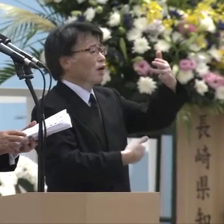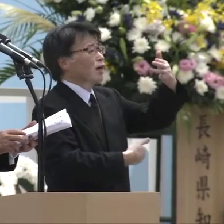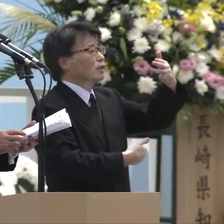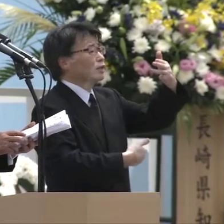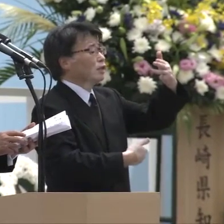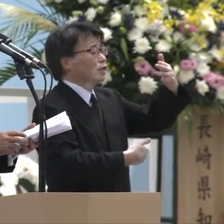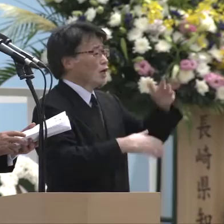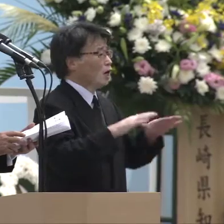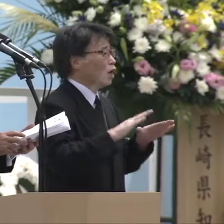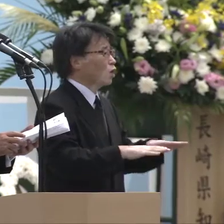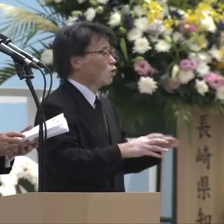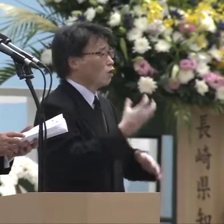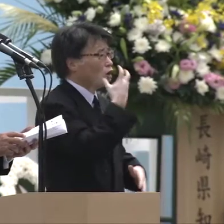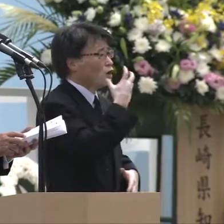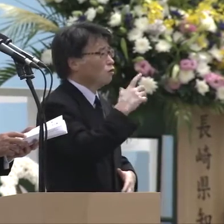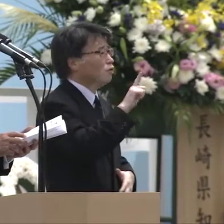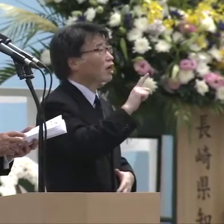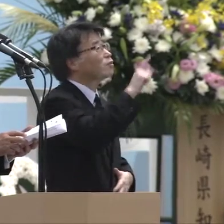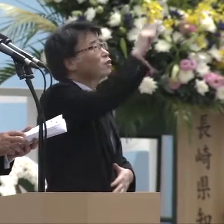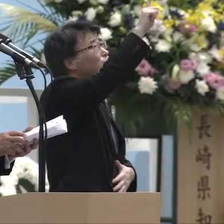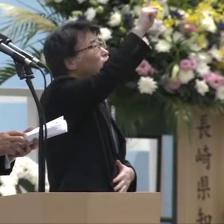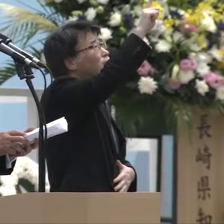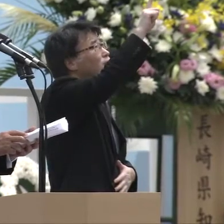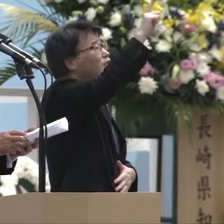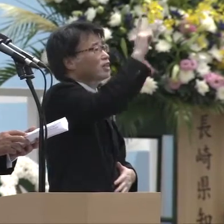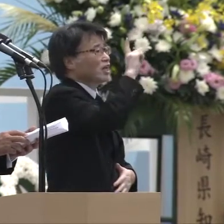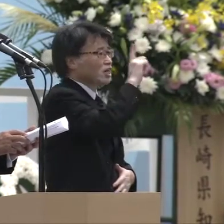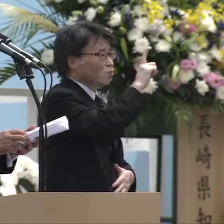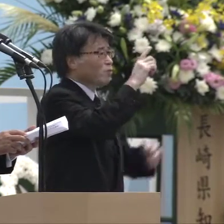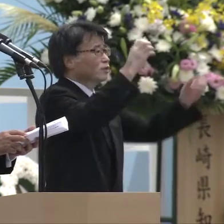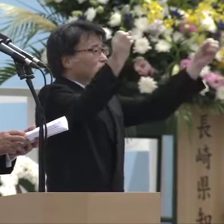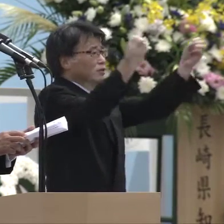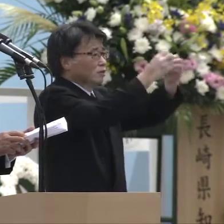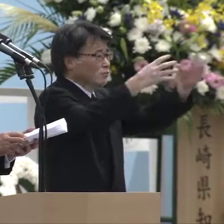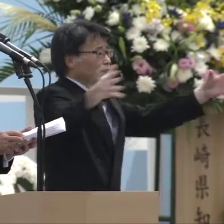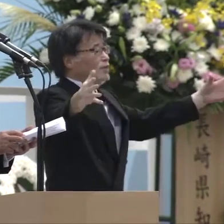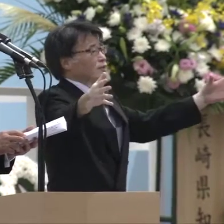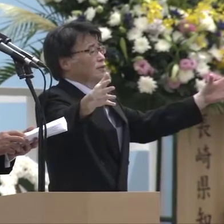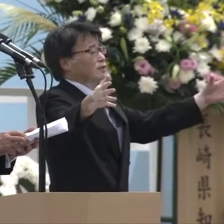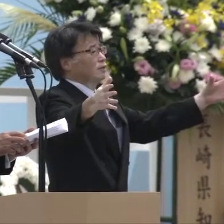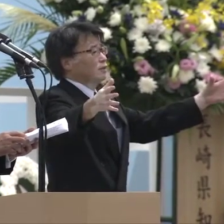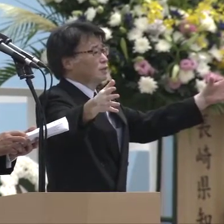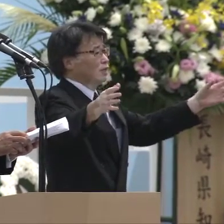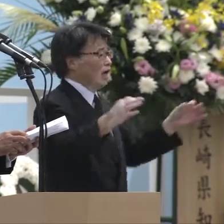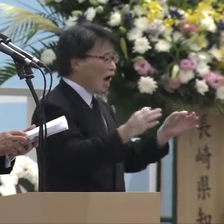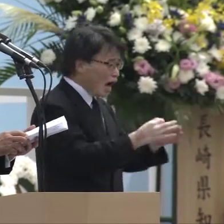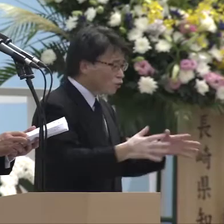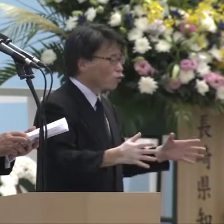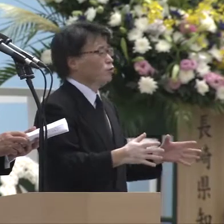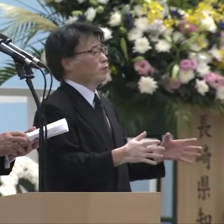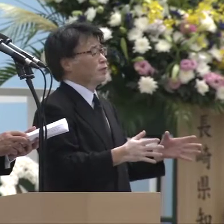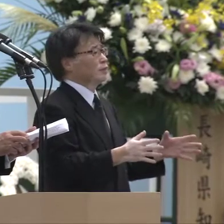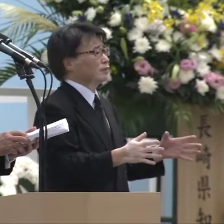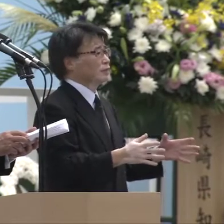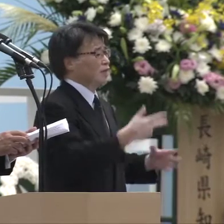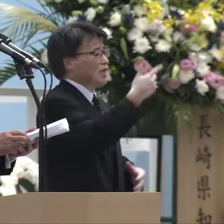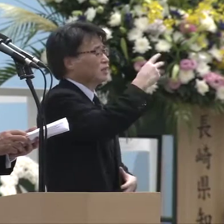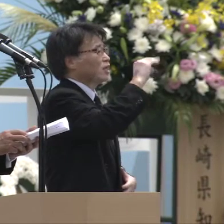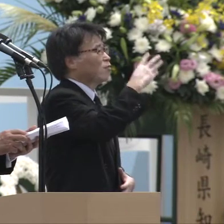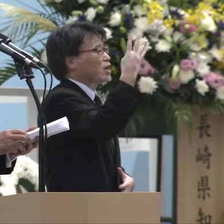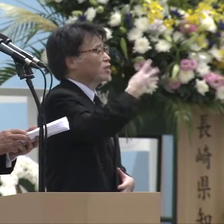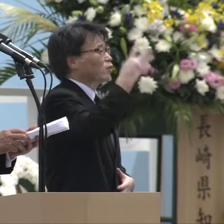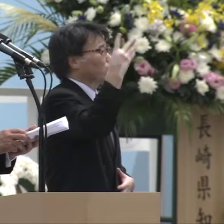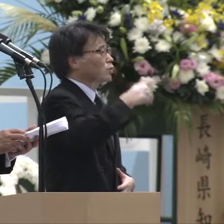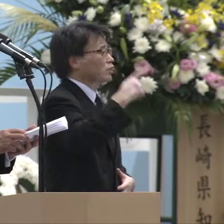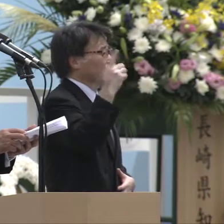August 9, 1945, an atomic bomb that exploded in the sky above Urakami here, each century took the